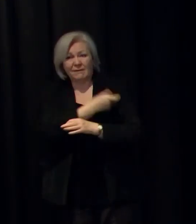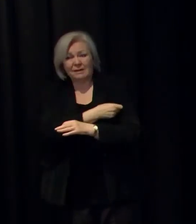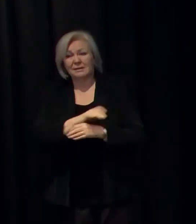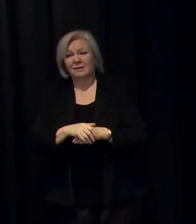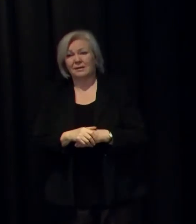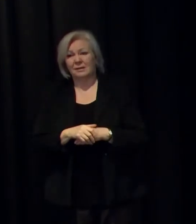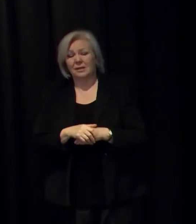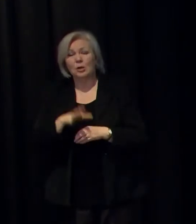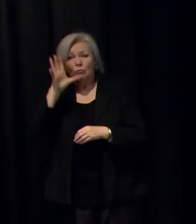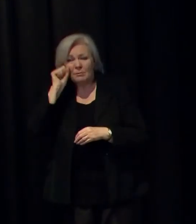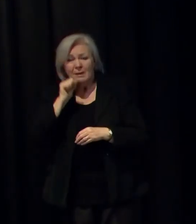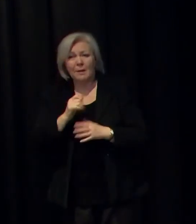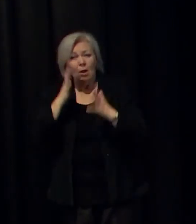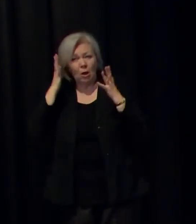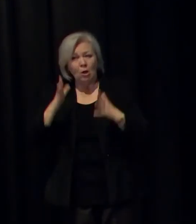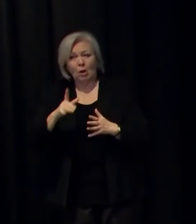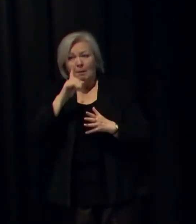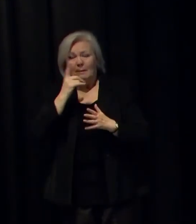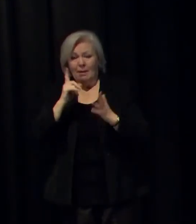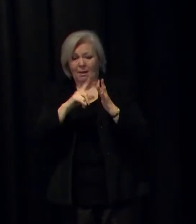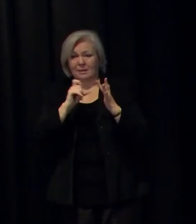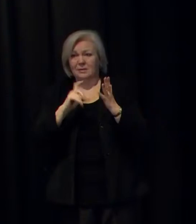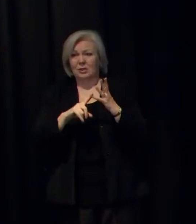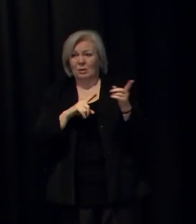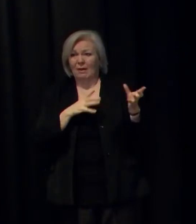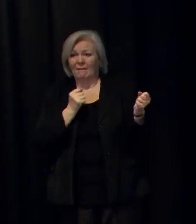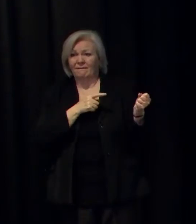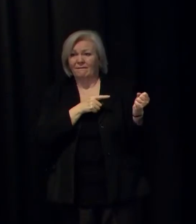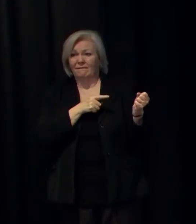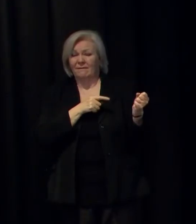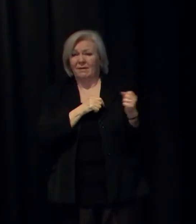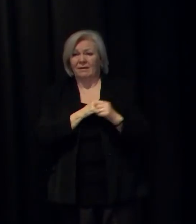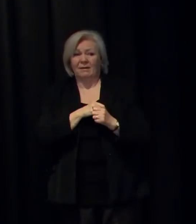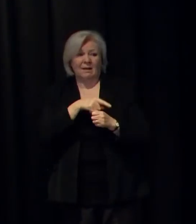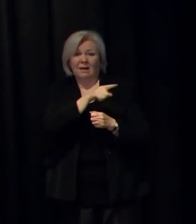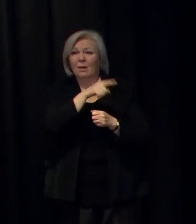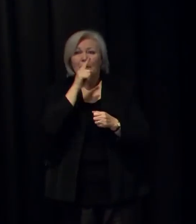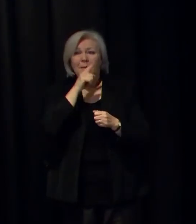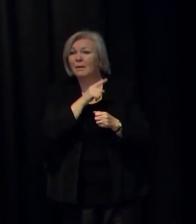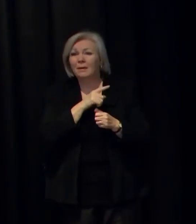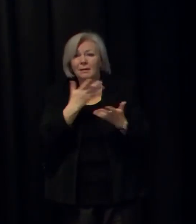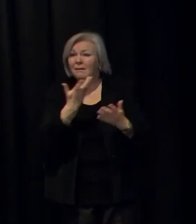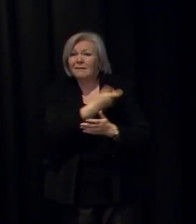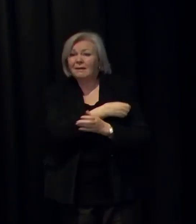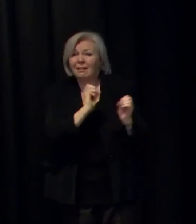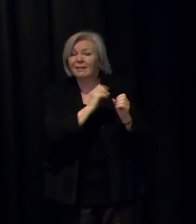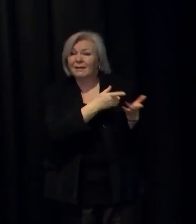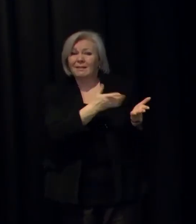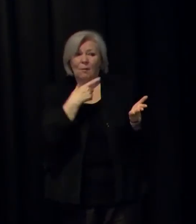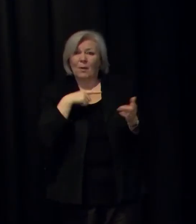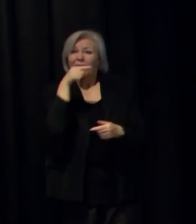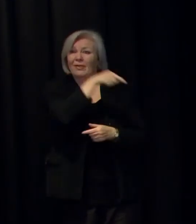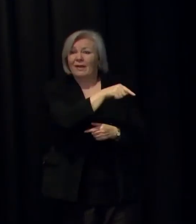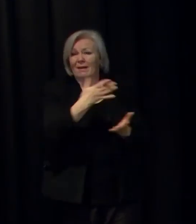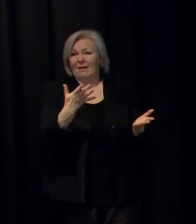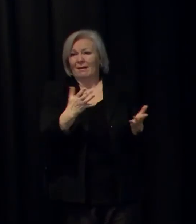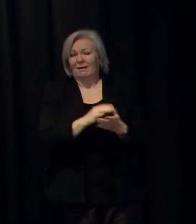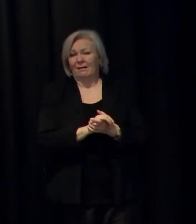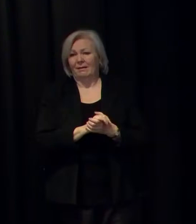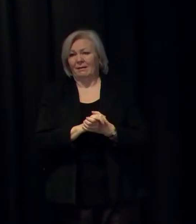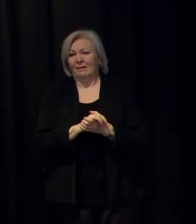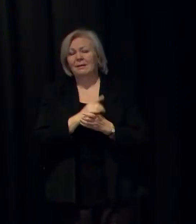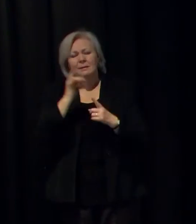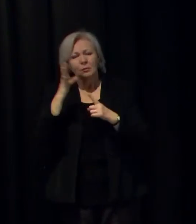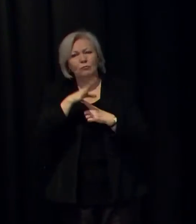ventilator, 97% of people who are in ICU have not been fully vaccinated. That's the only